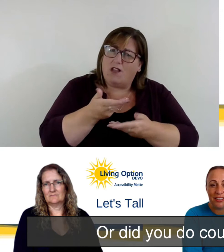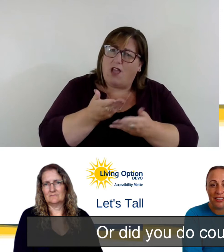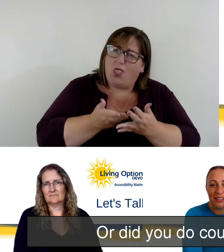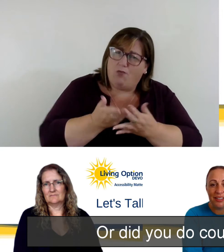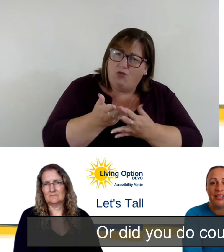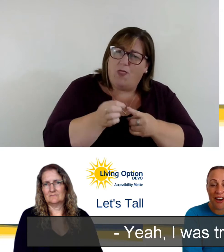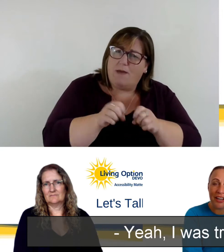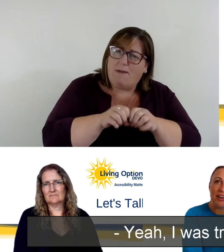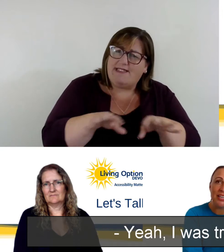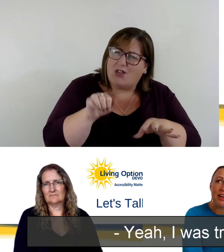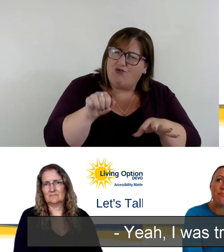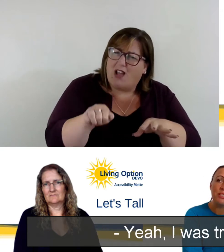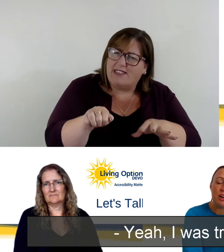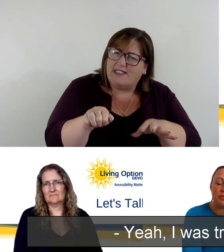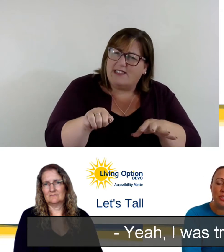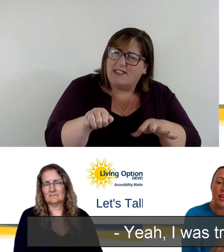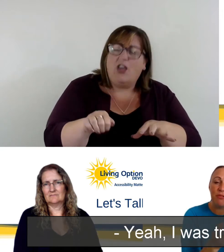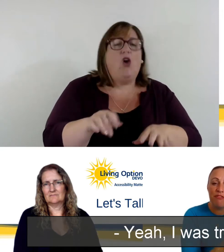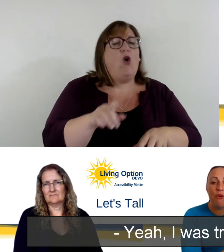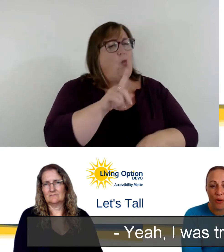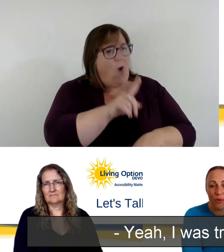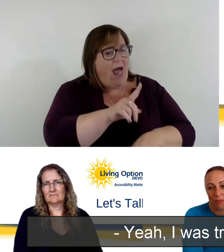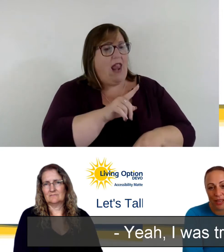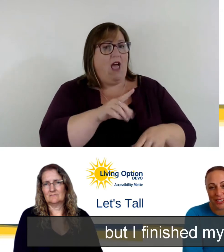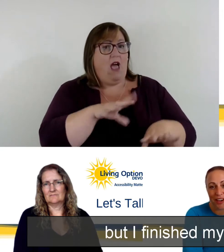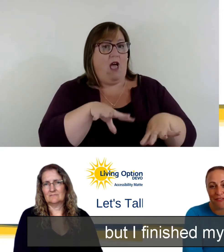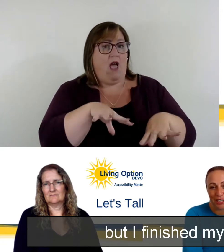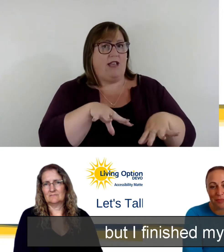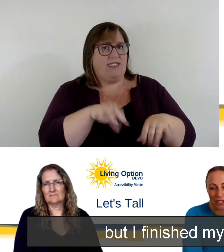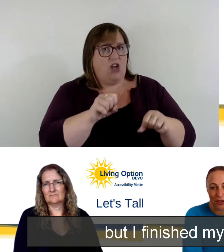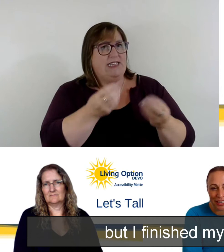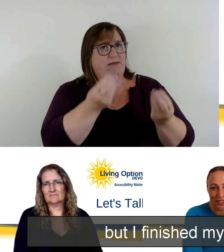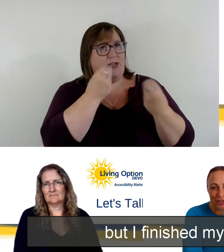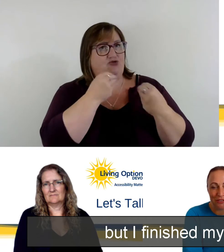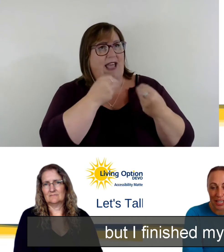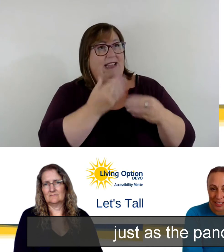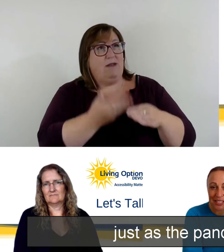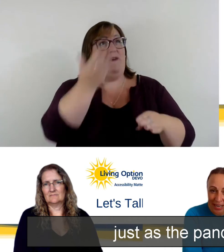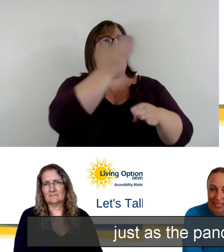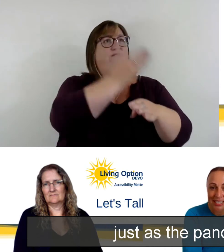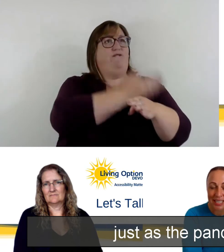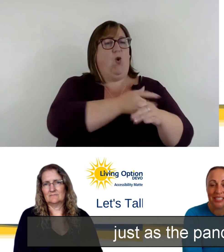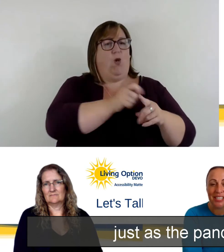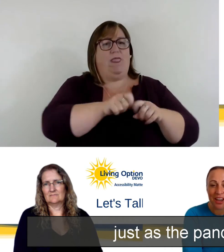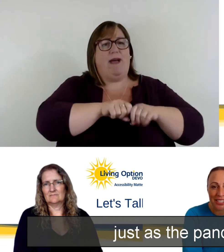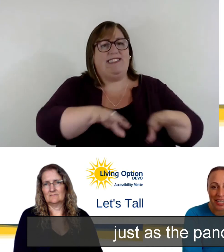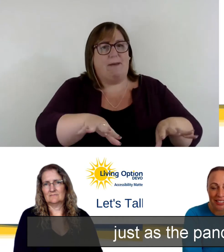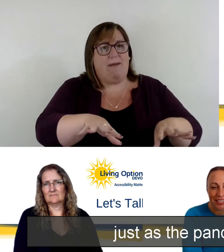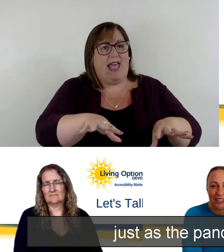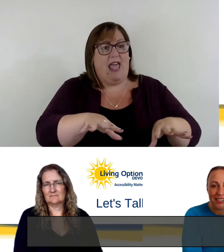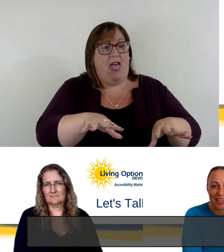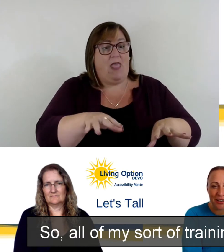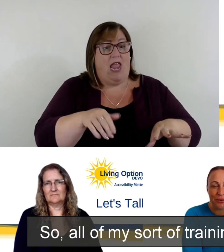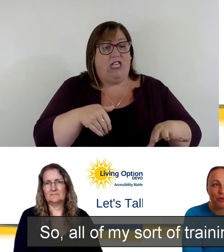before? Yeah, I was training before, but I finished my training sort of just as the pandemic